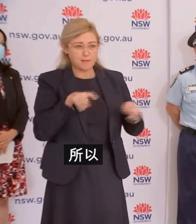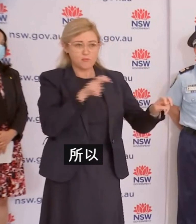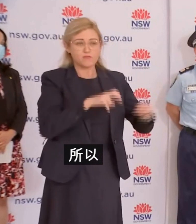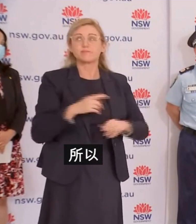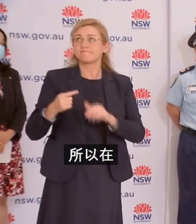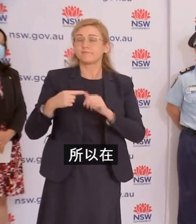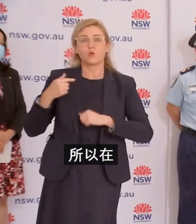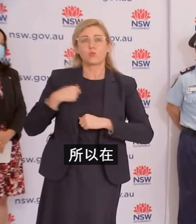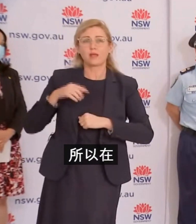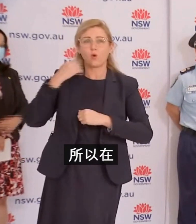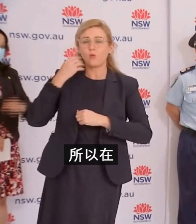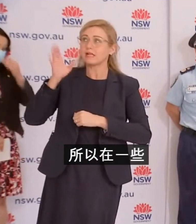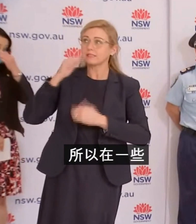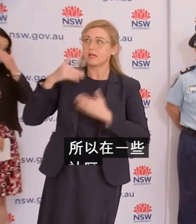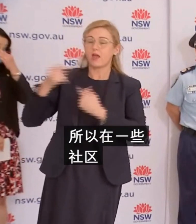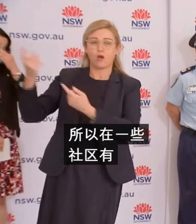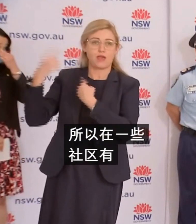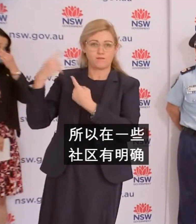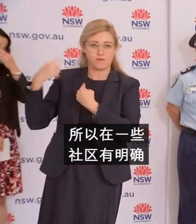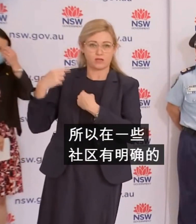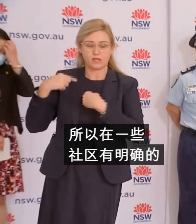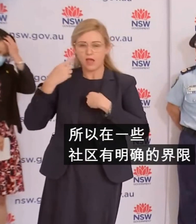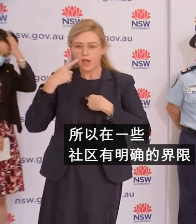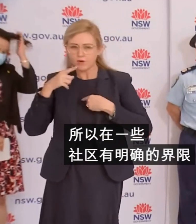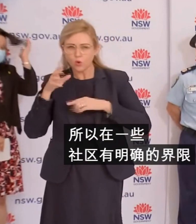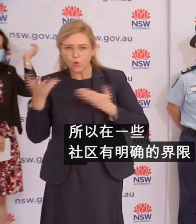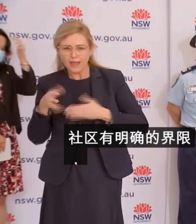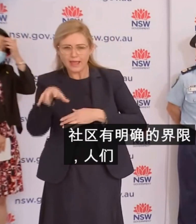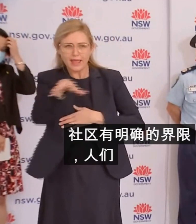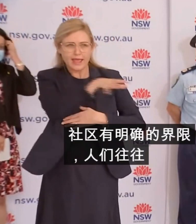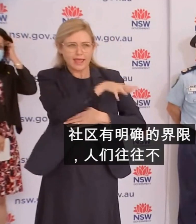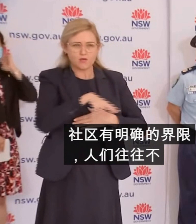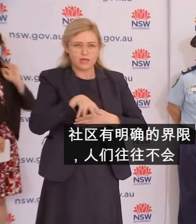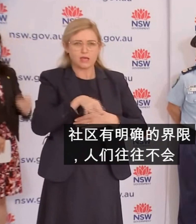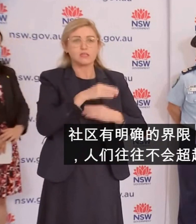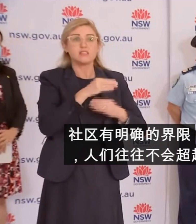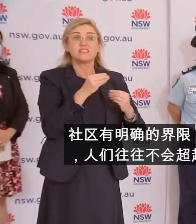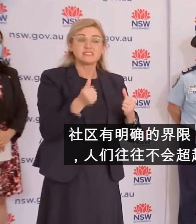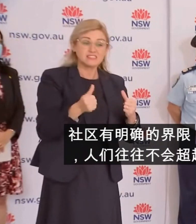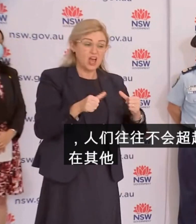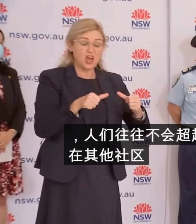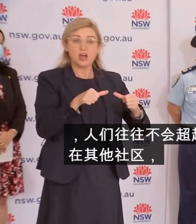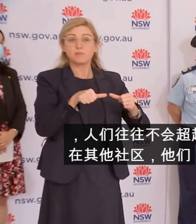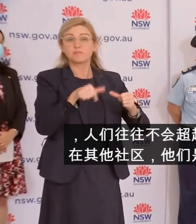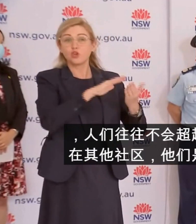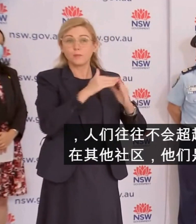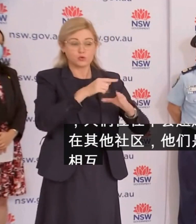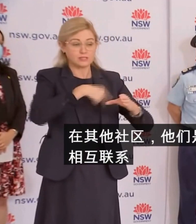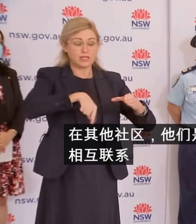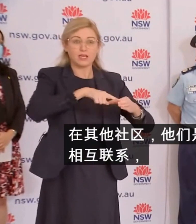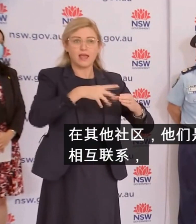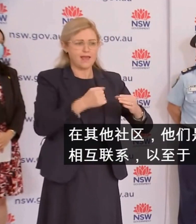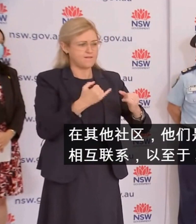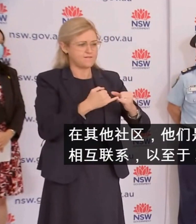centre of community is and activity is. So in some communities there's definite boundaries where people don't tend to go beyond, but in other communities they're